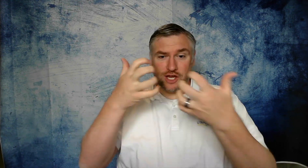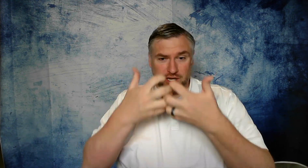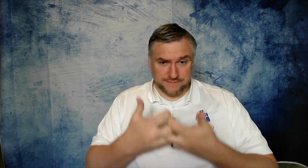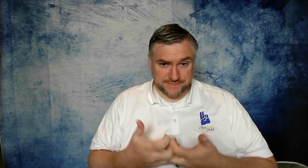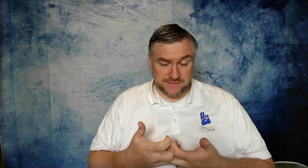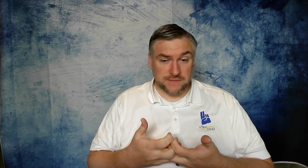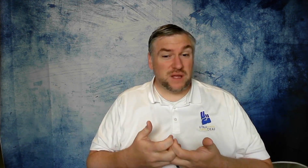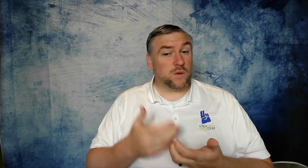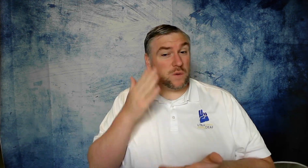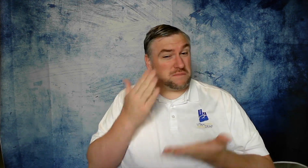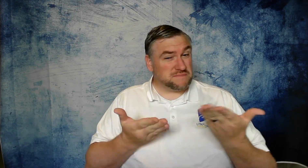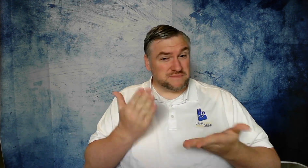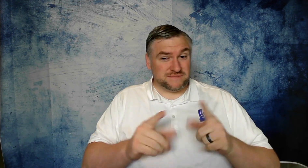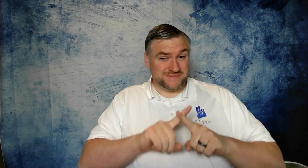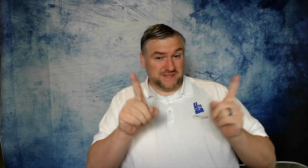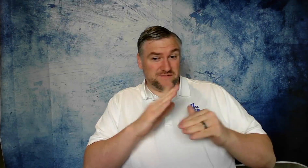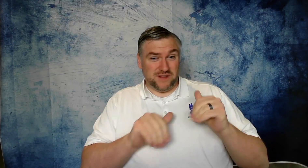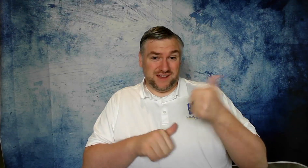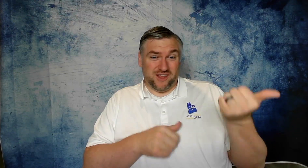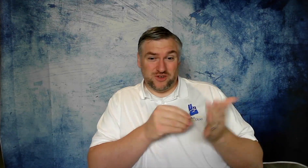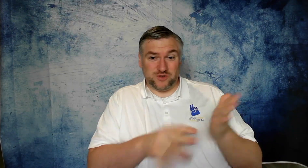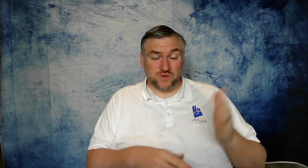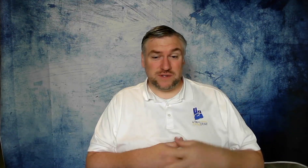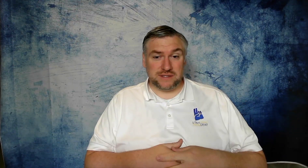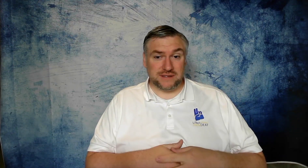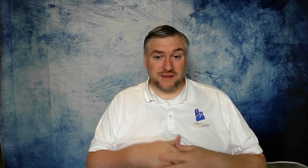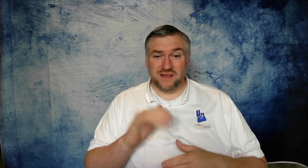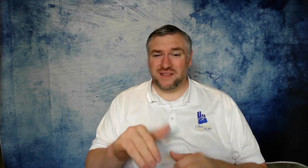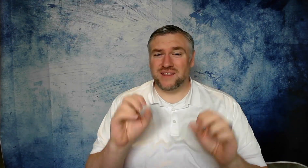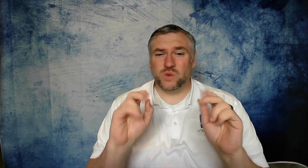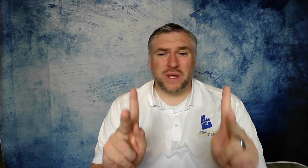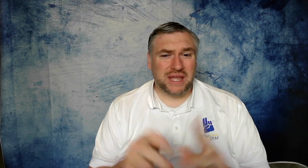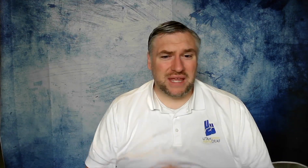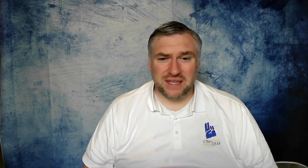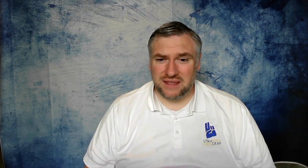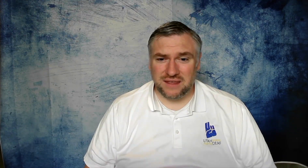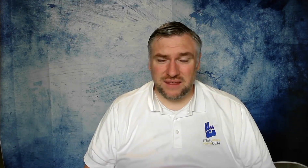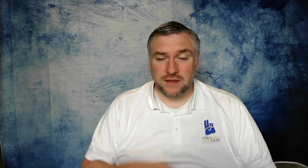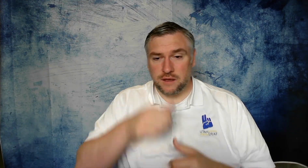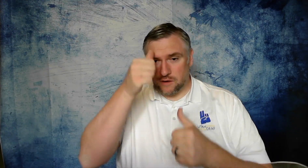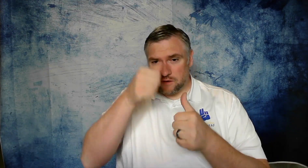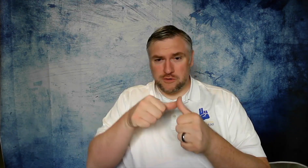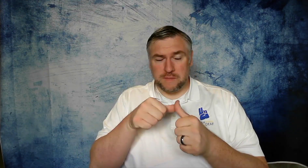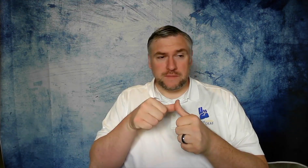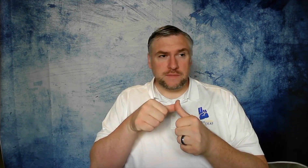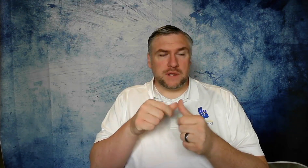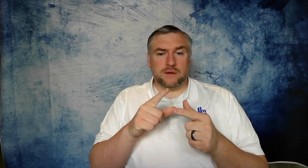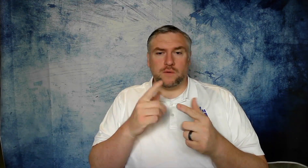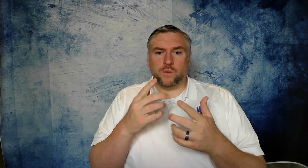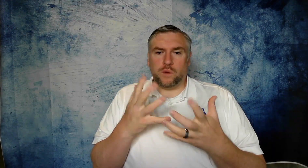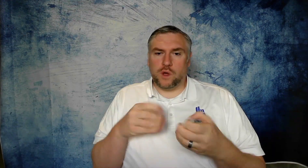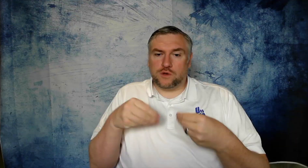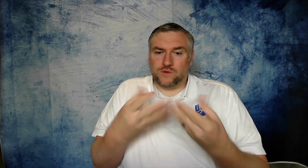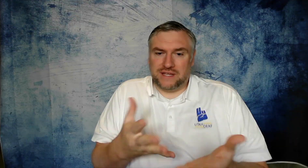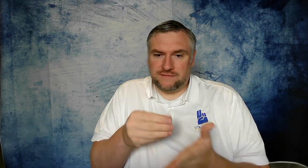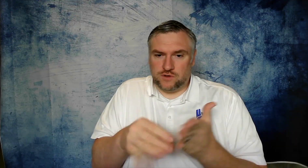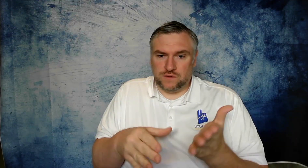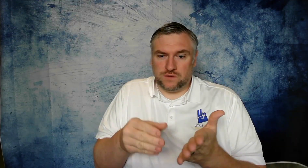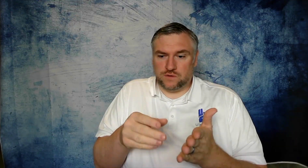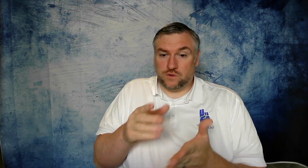Follow the IEP accommodations. That means things are going to be different than other students, and that's okay. Remember, we want to give